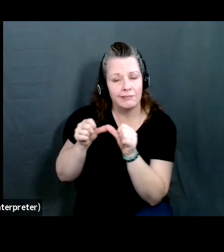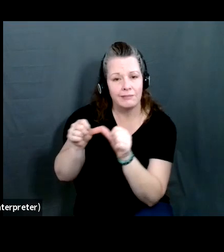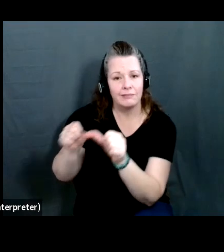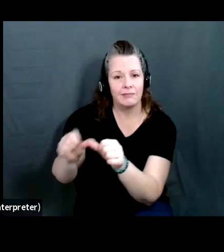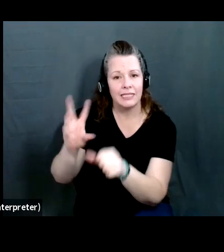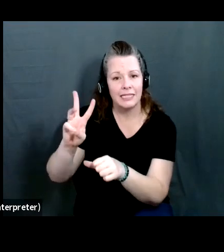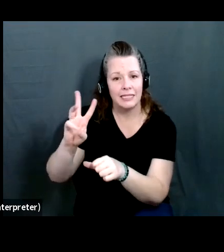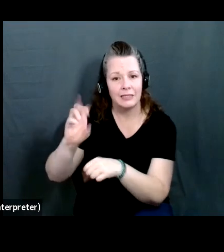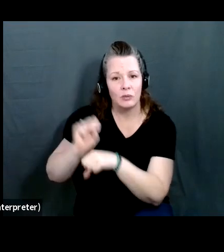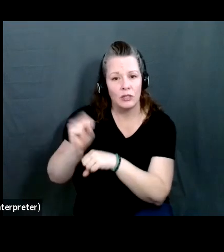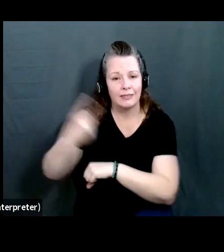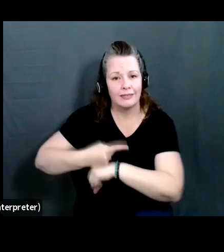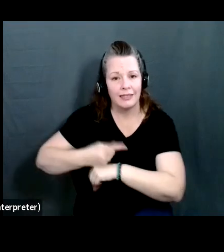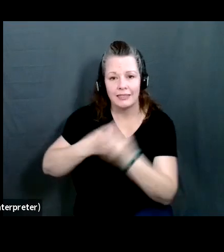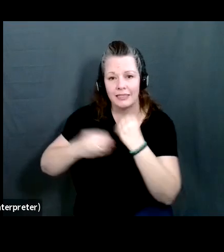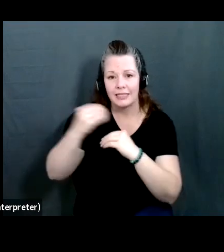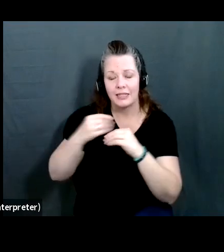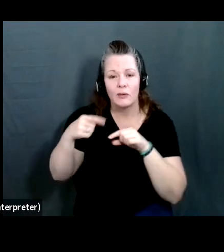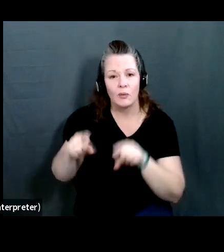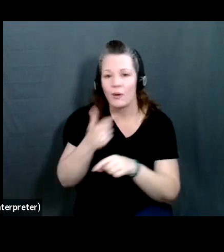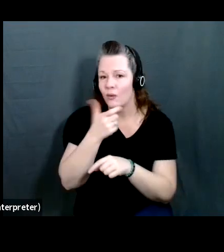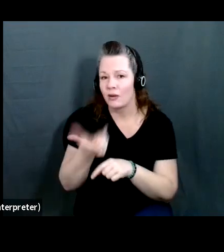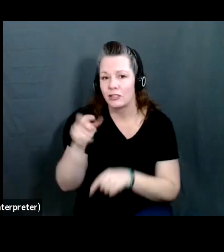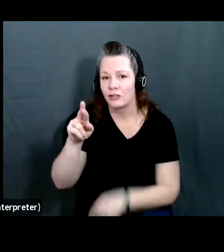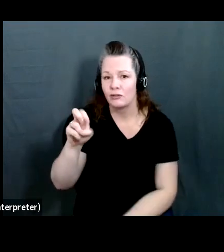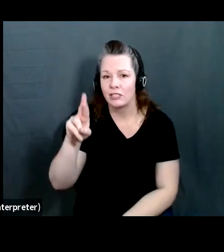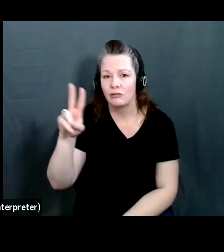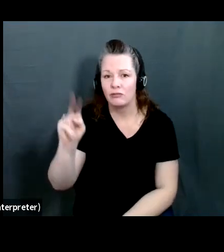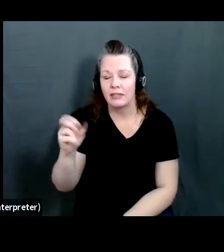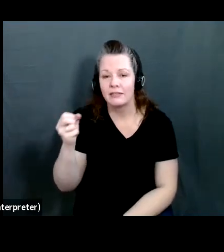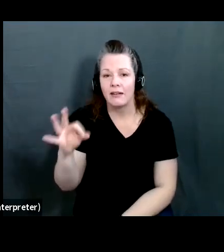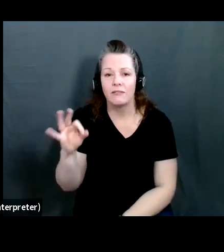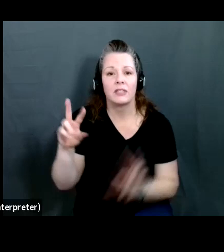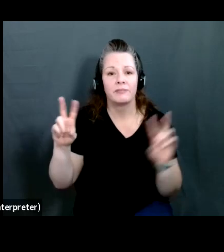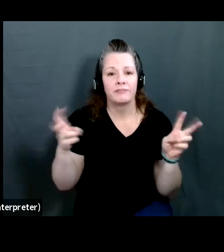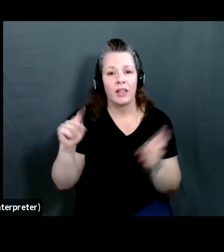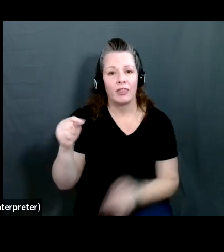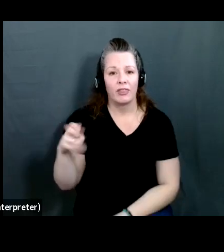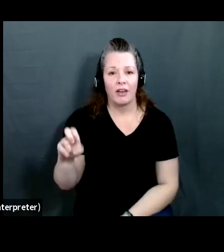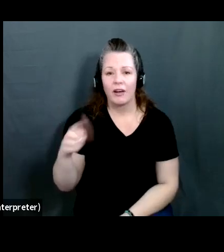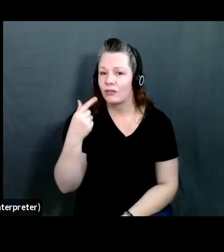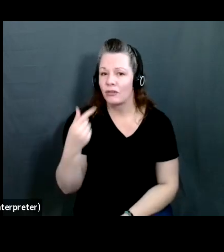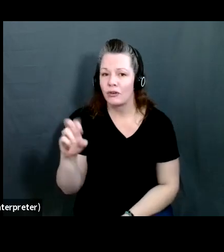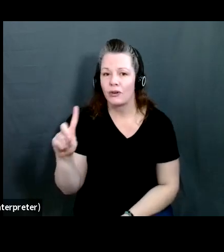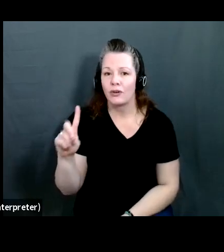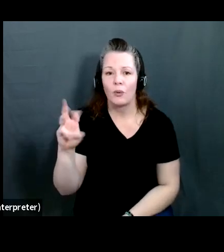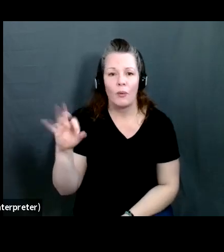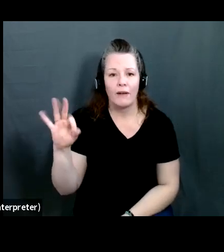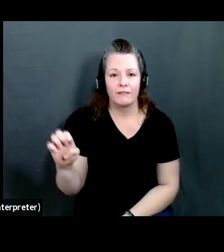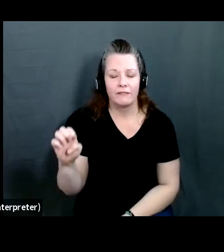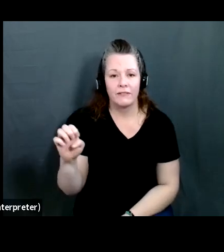while watching reruns of The Good Wife. She does not understand what Juliana Margulies is